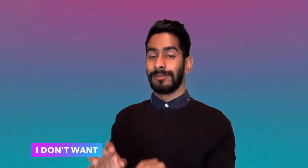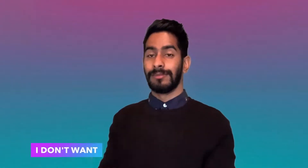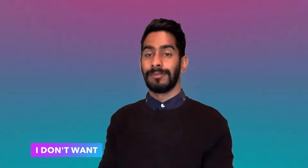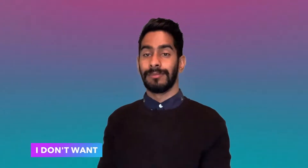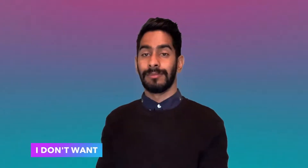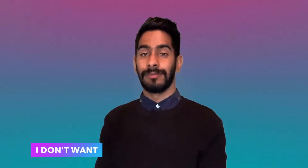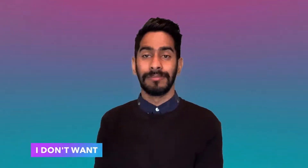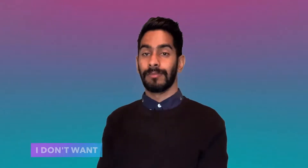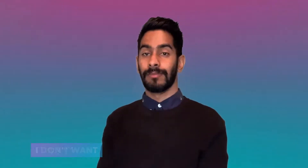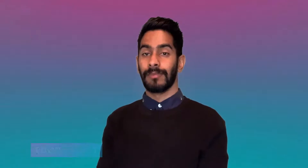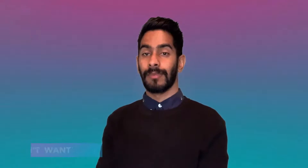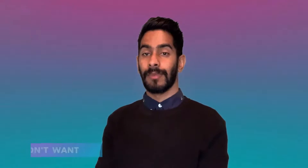I don't want.